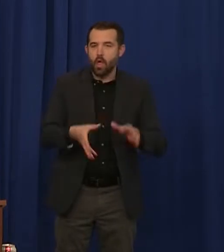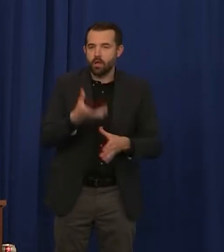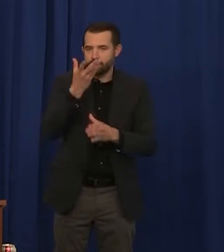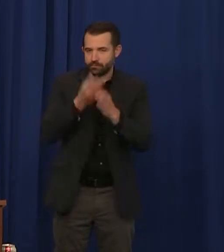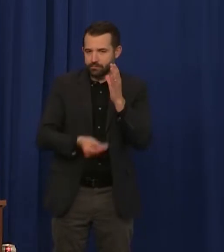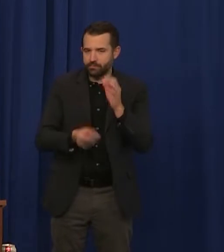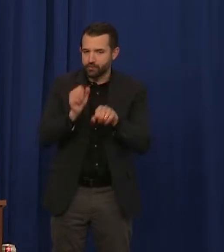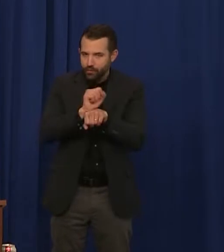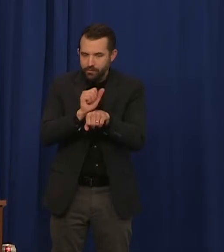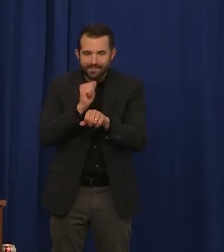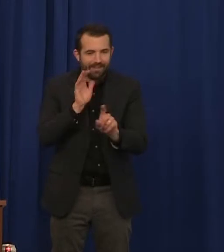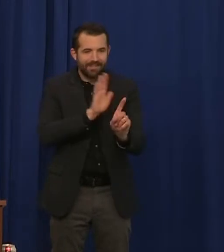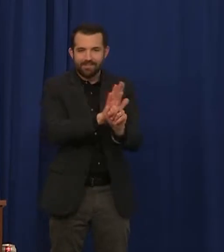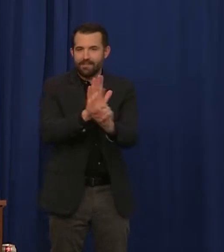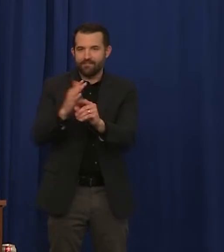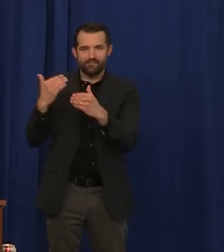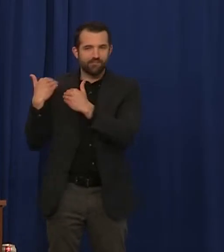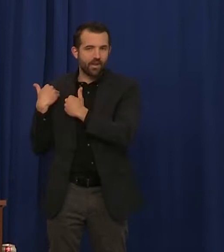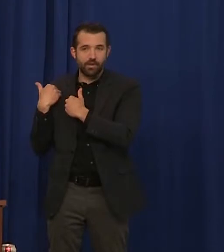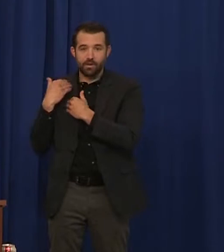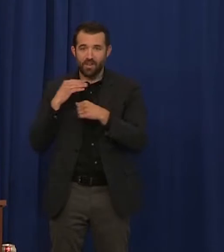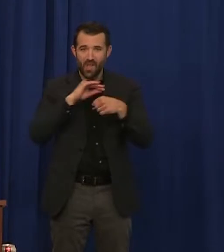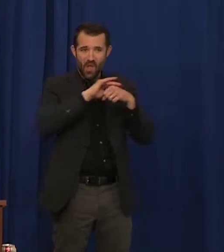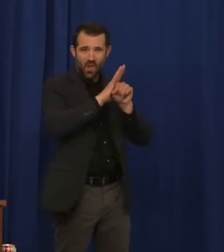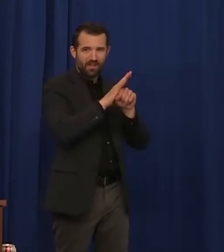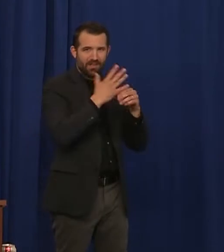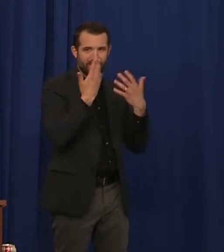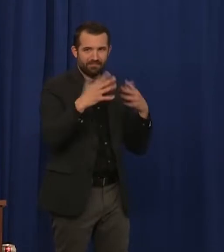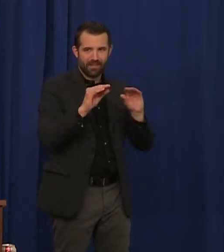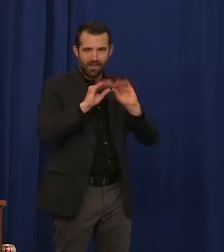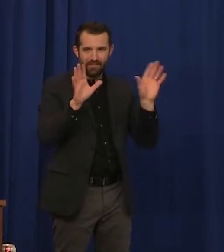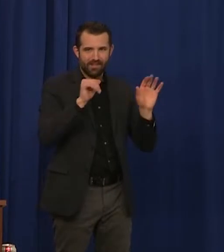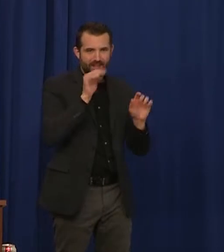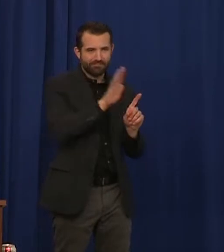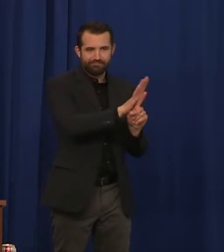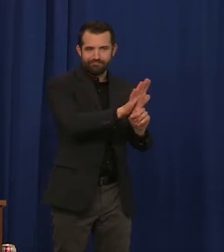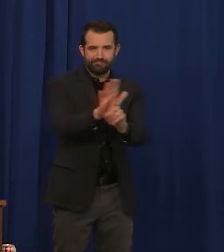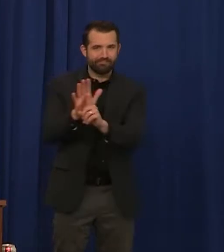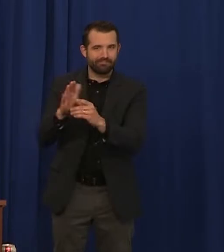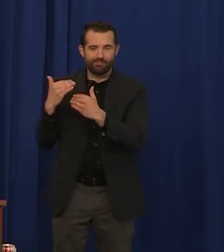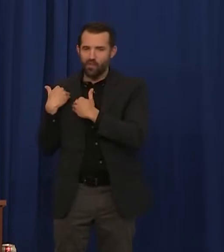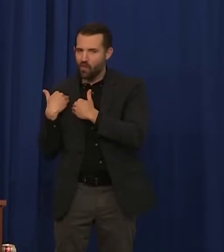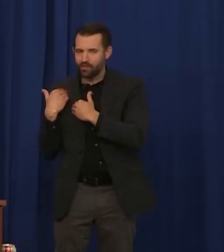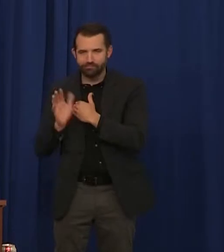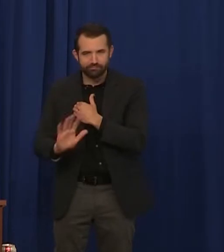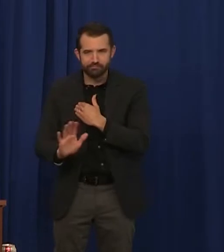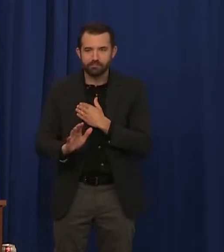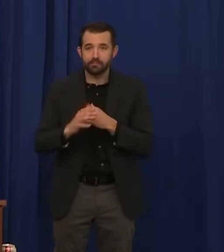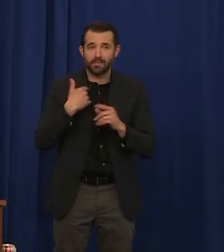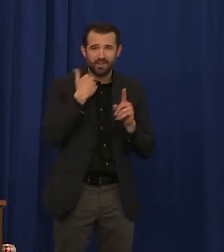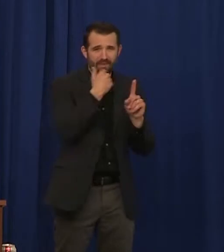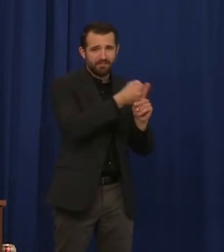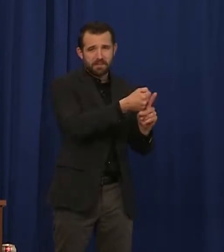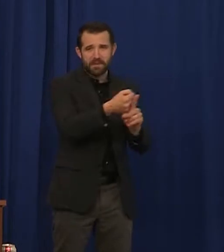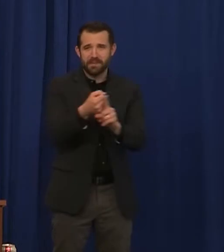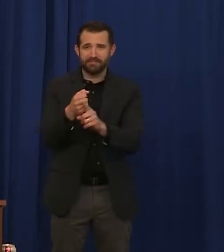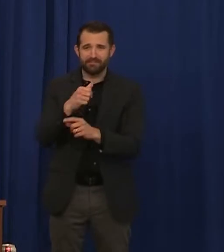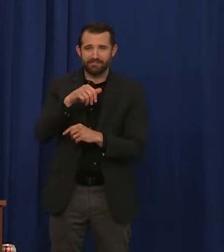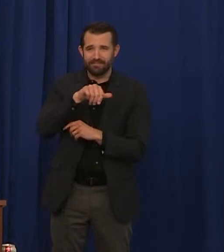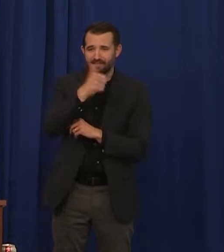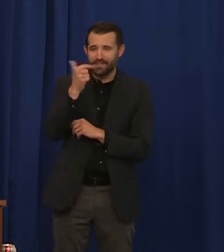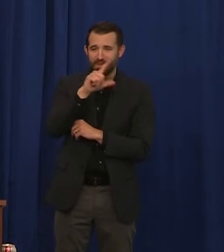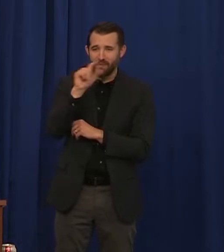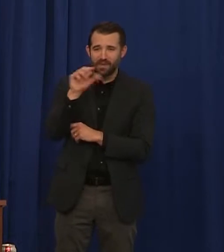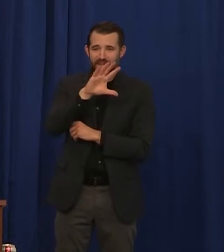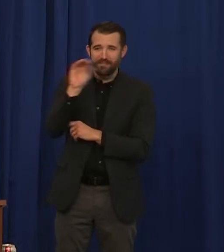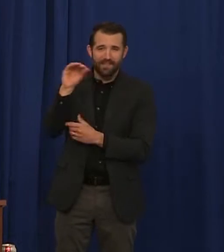definition. It has impacted tens of thousands of Mainers. It has impacted people across the